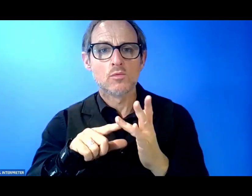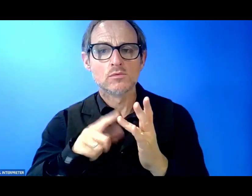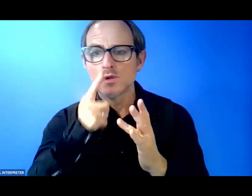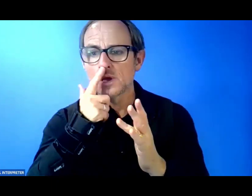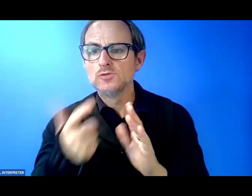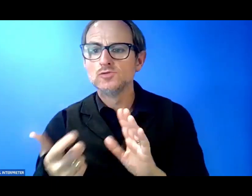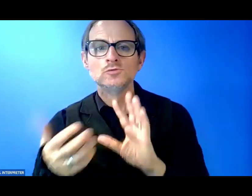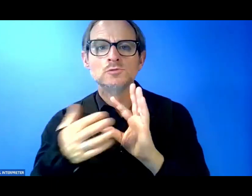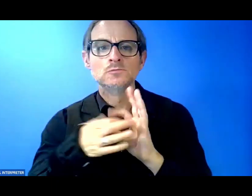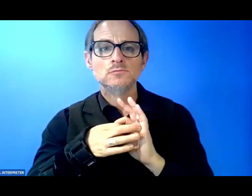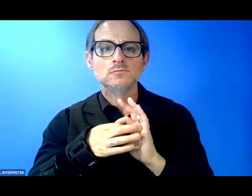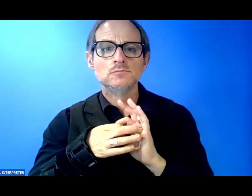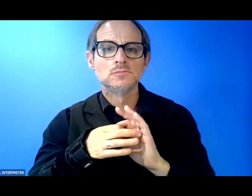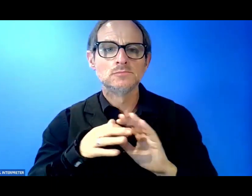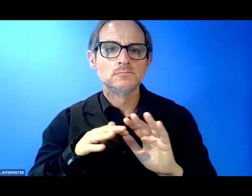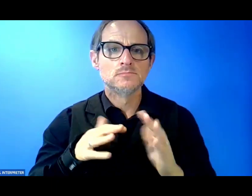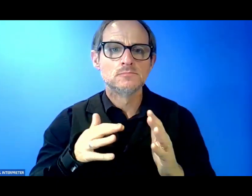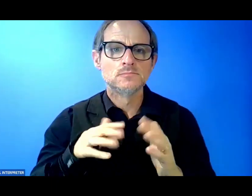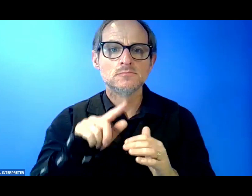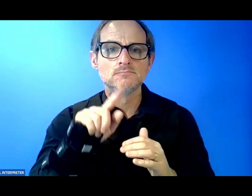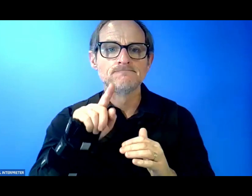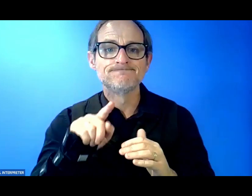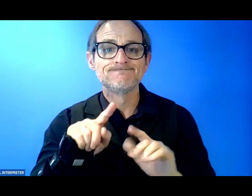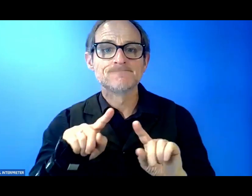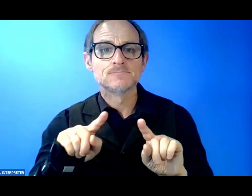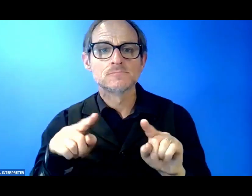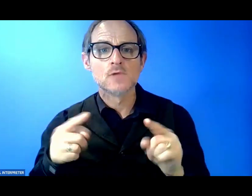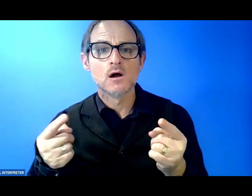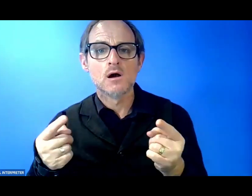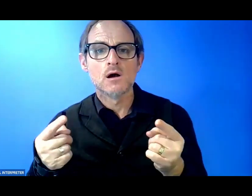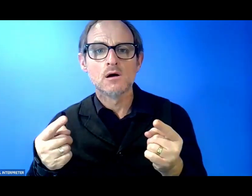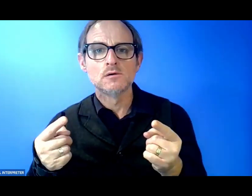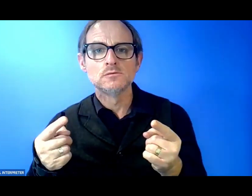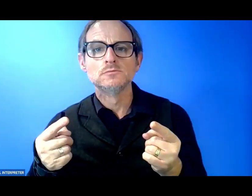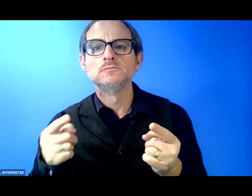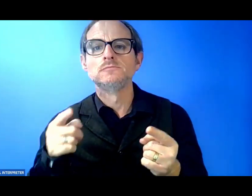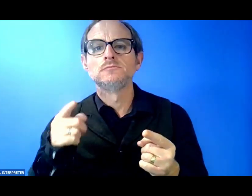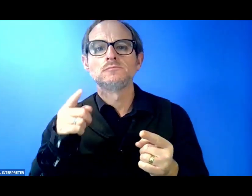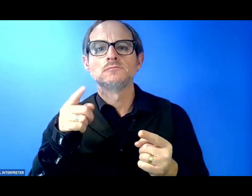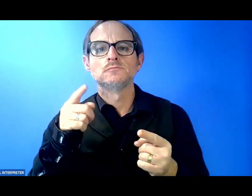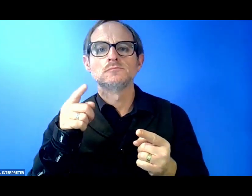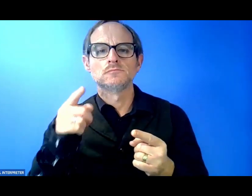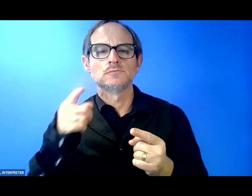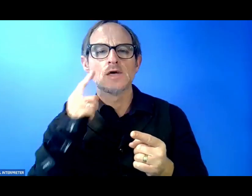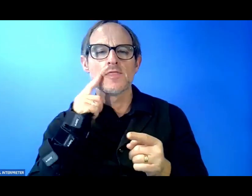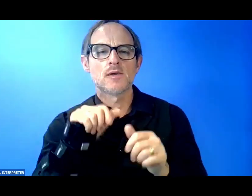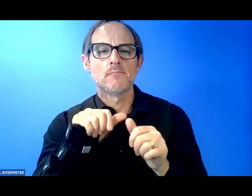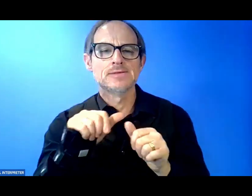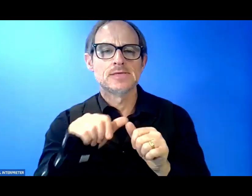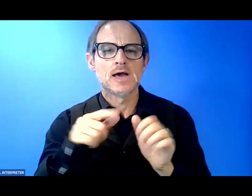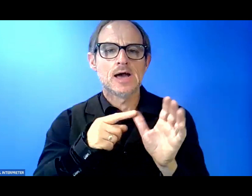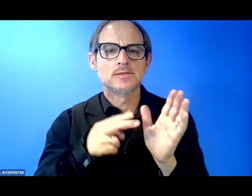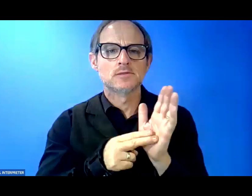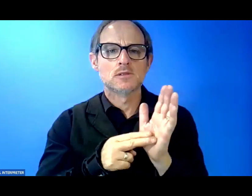But if she cannot, then we think, Will, it's best to start with Anna in Brazil.